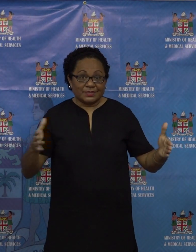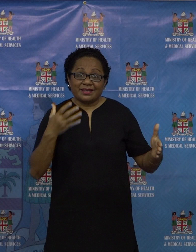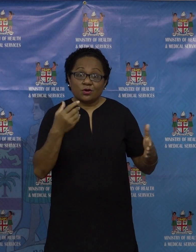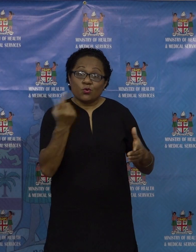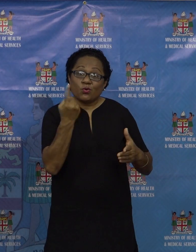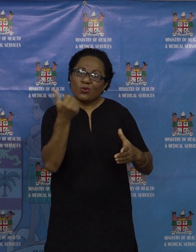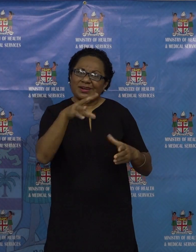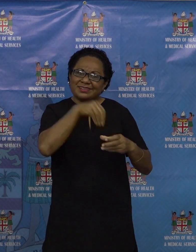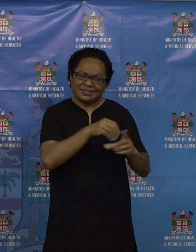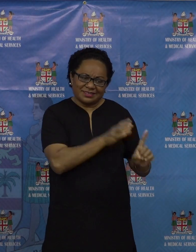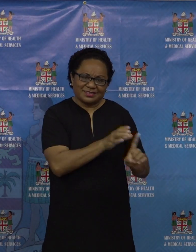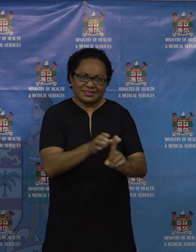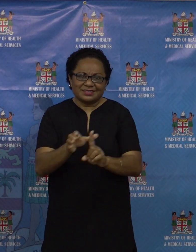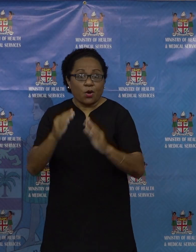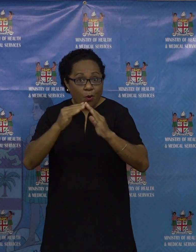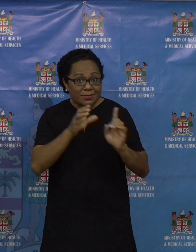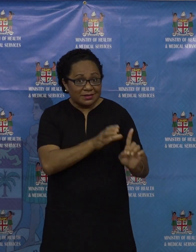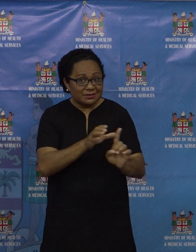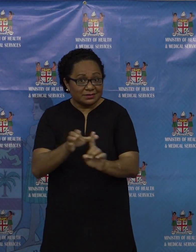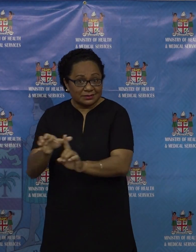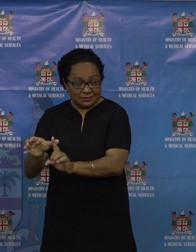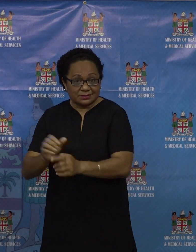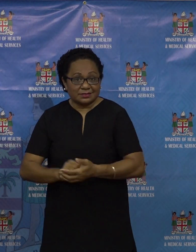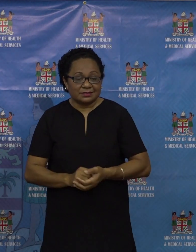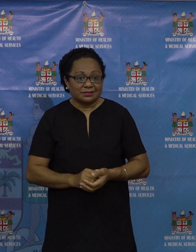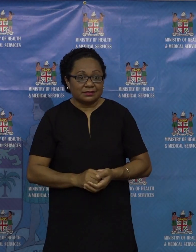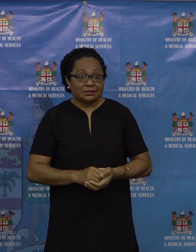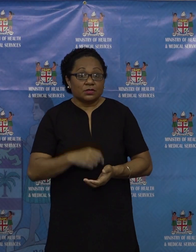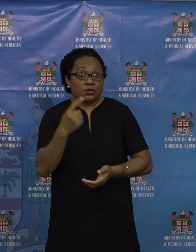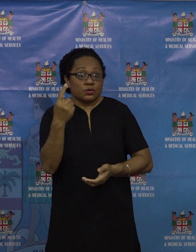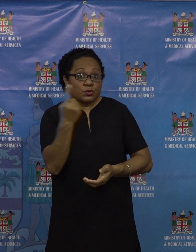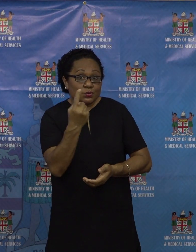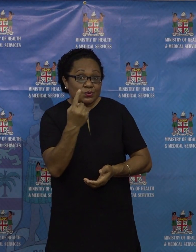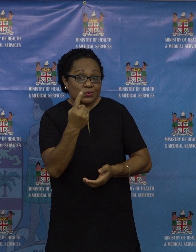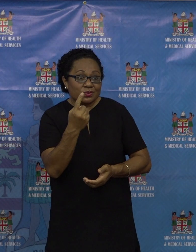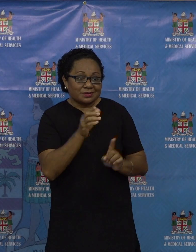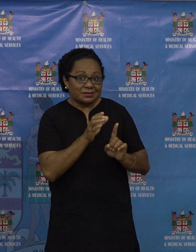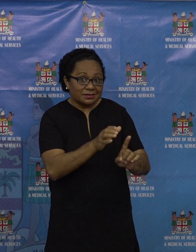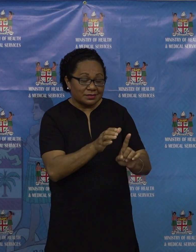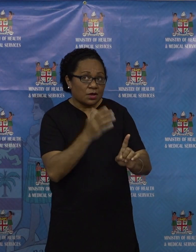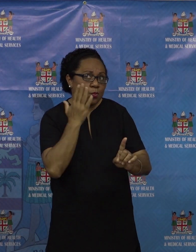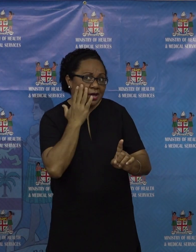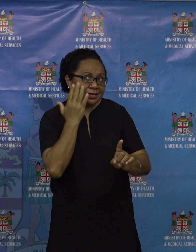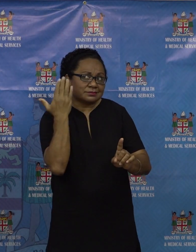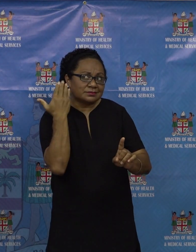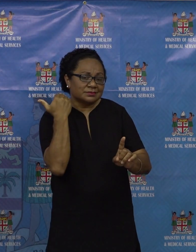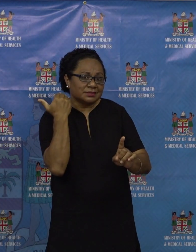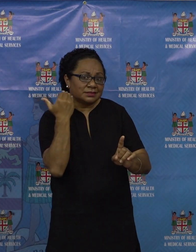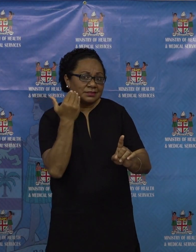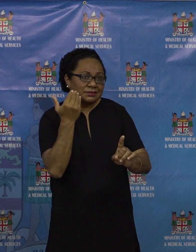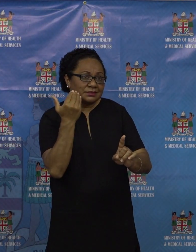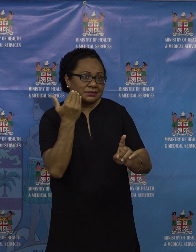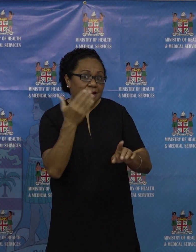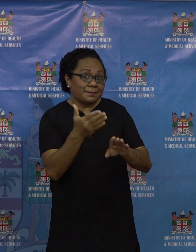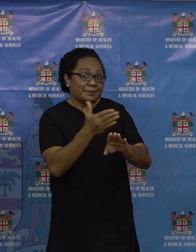isolation zone, containment zone. If you had gone into home isolation on